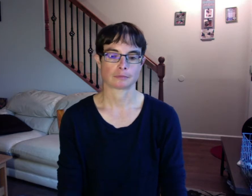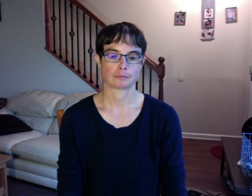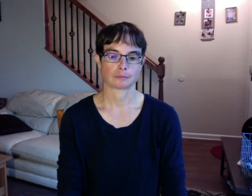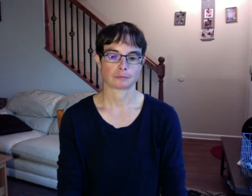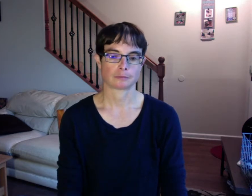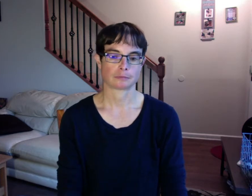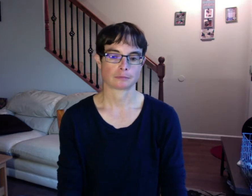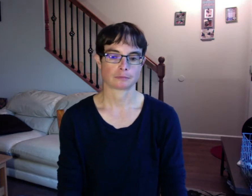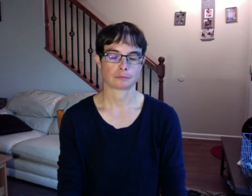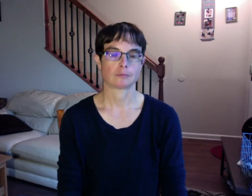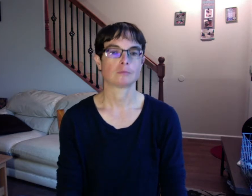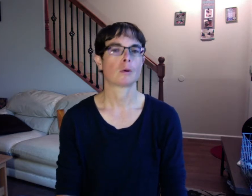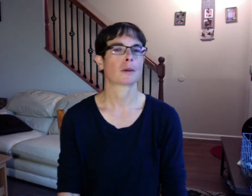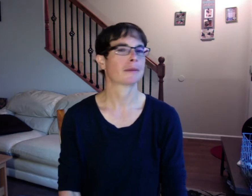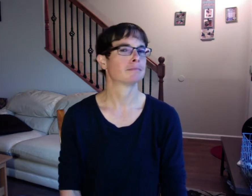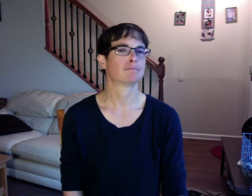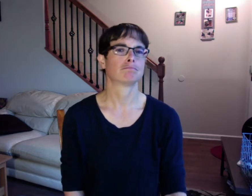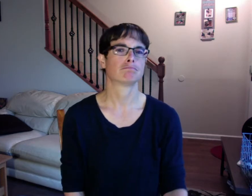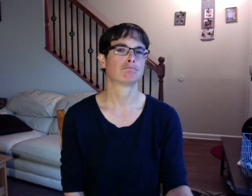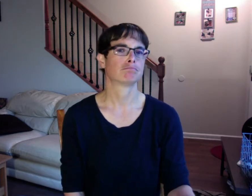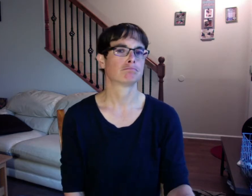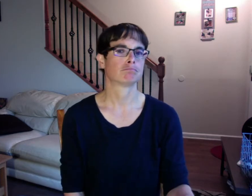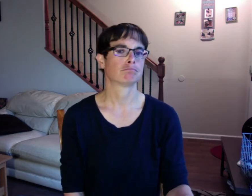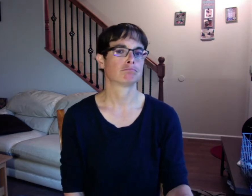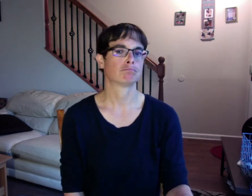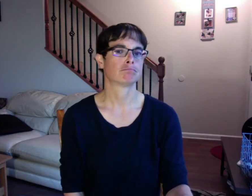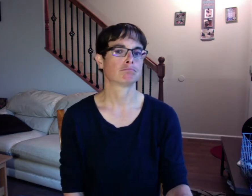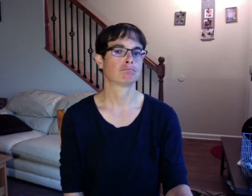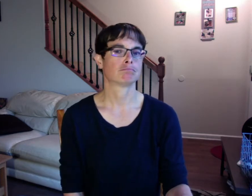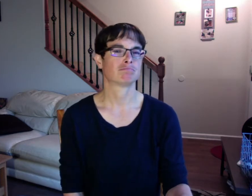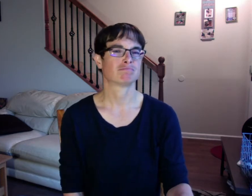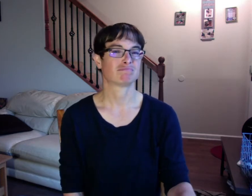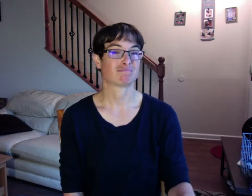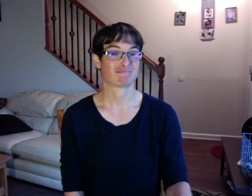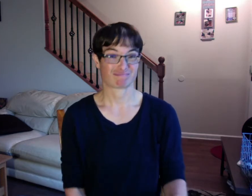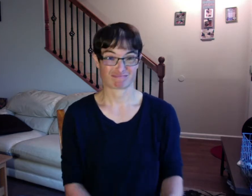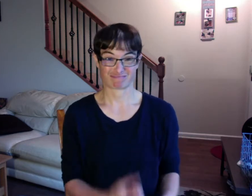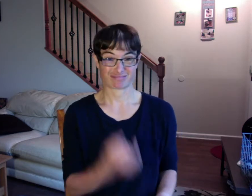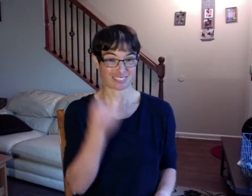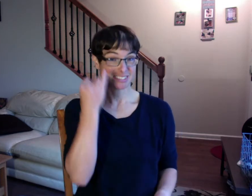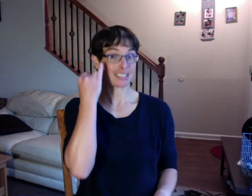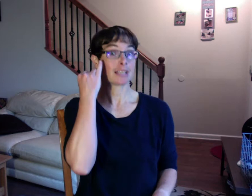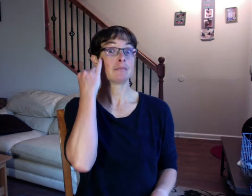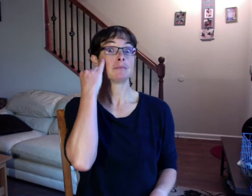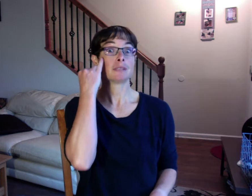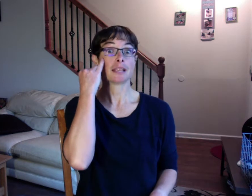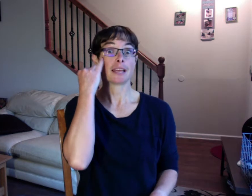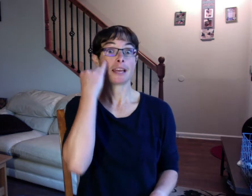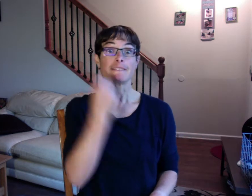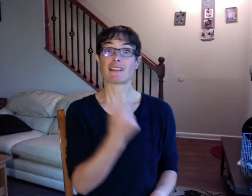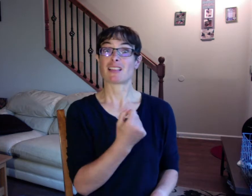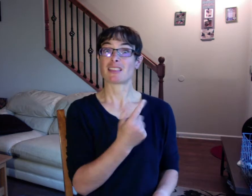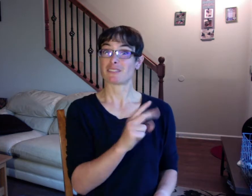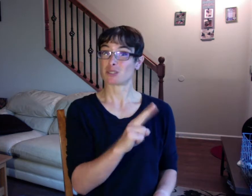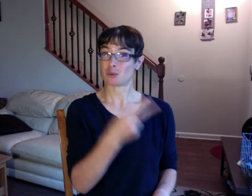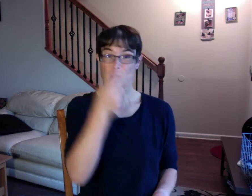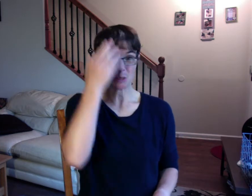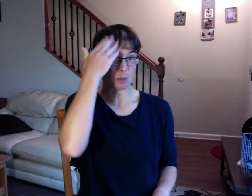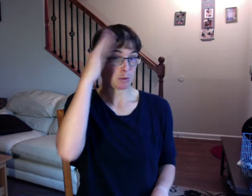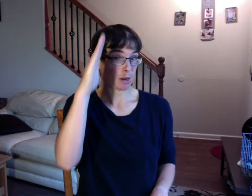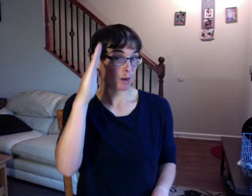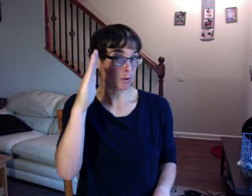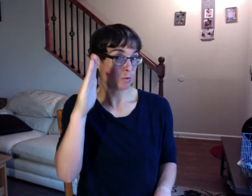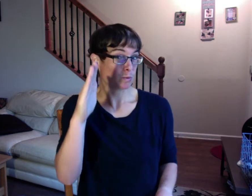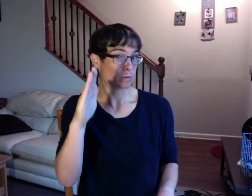And if you don't know what 11 squared is, 11 times 11 you know. Multiplication mania.